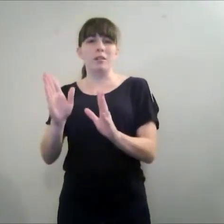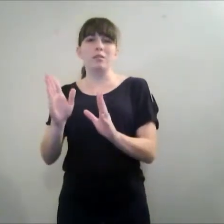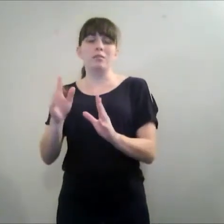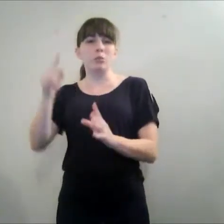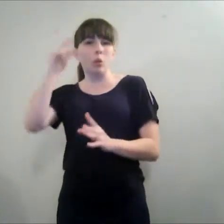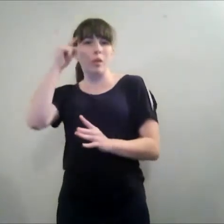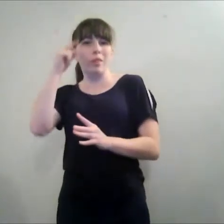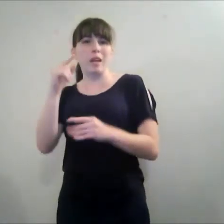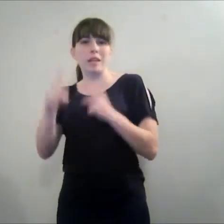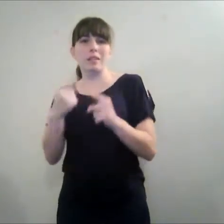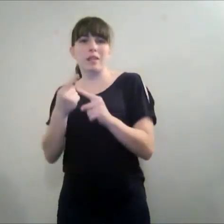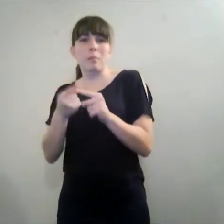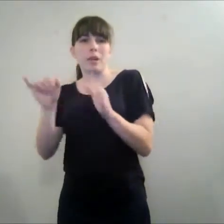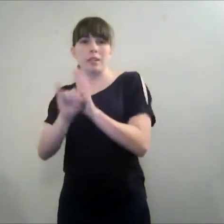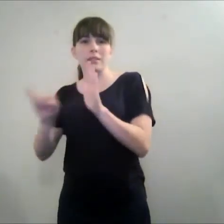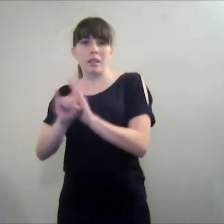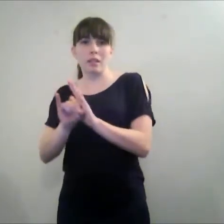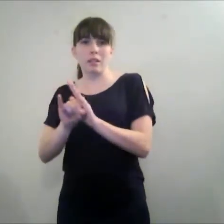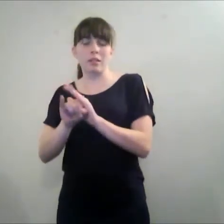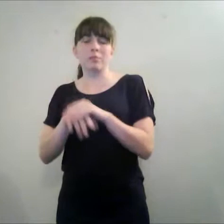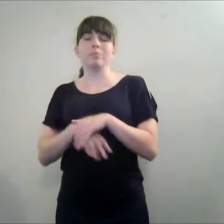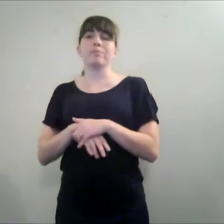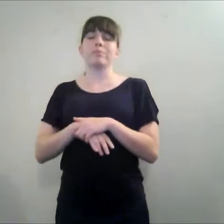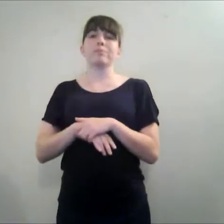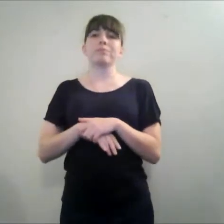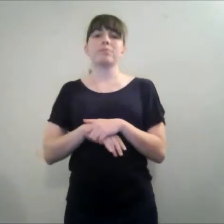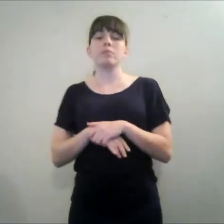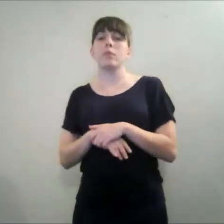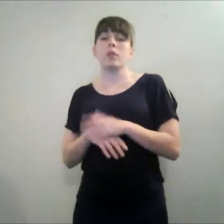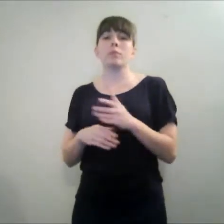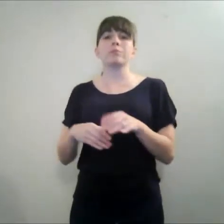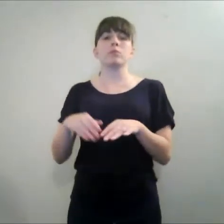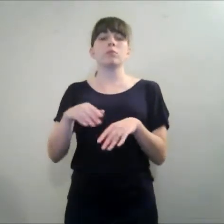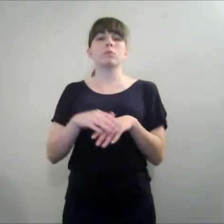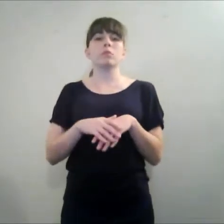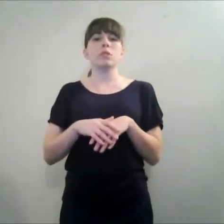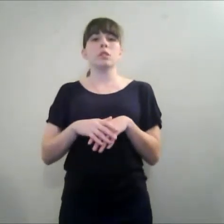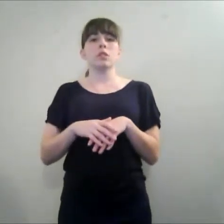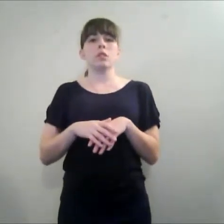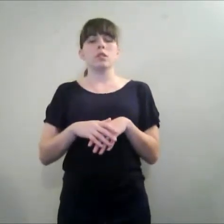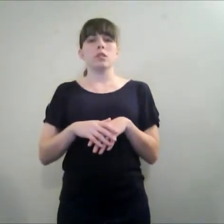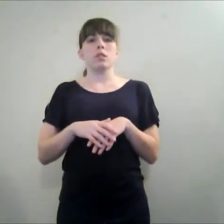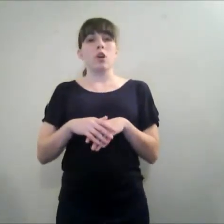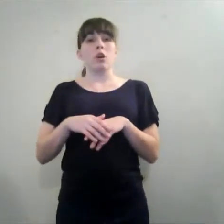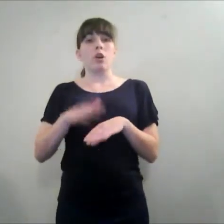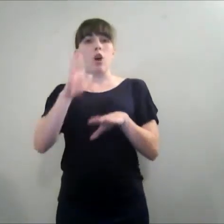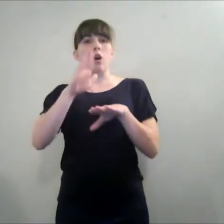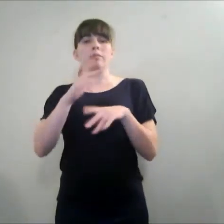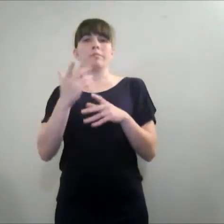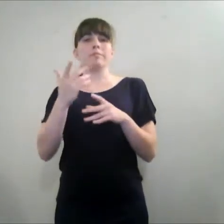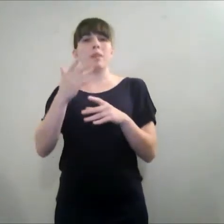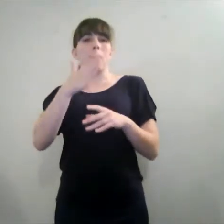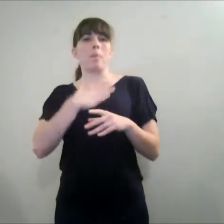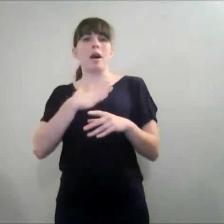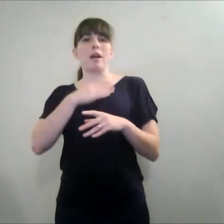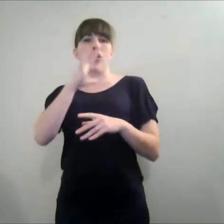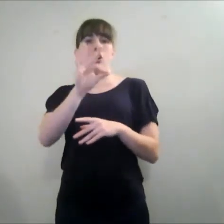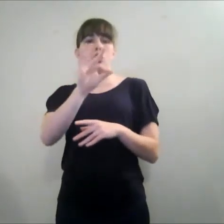Cheerleaders. So on my RSS feed, I saw this thing about actually, it says something bad about my RSS feed, doesn't it? I should stop saying it like that. For some